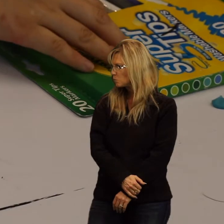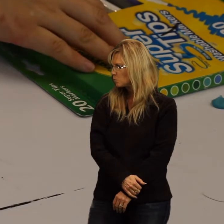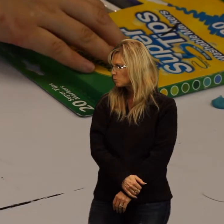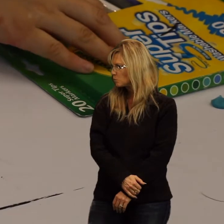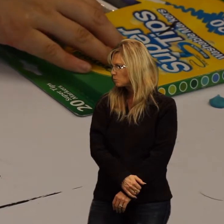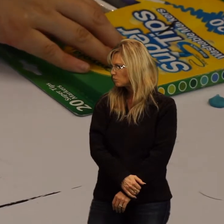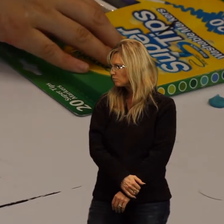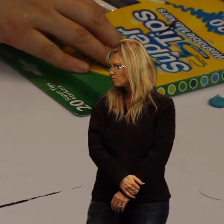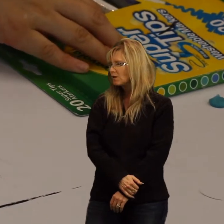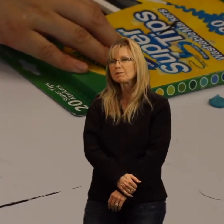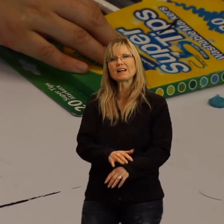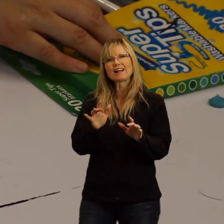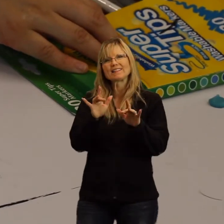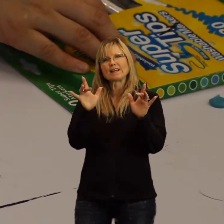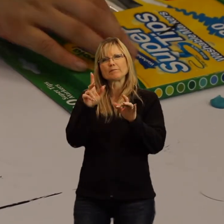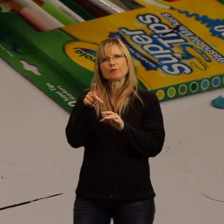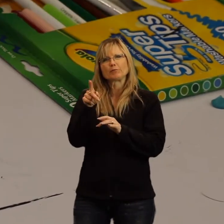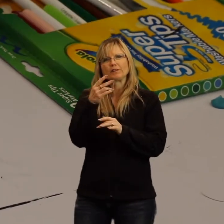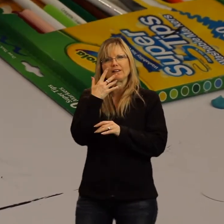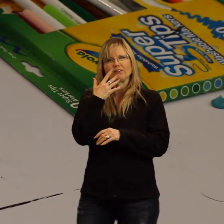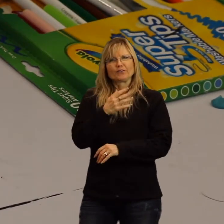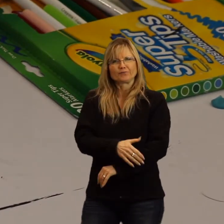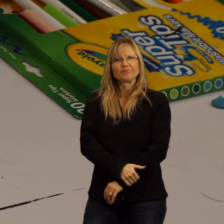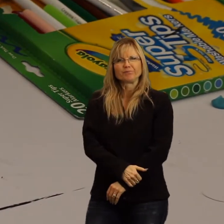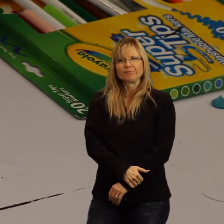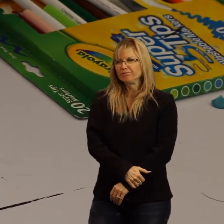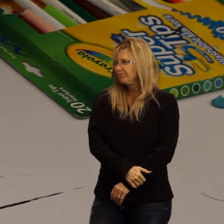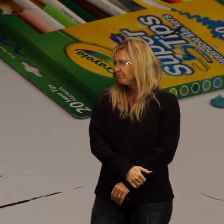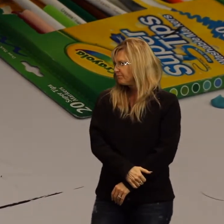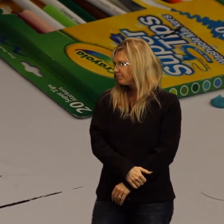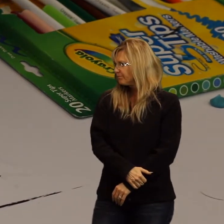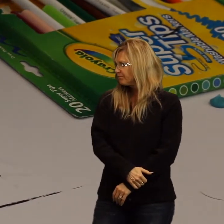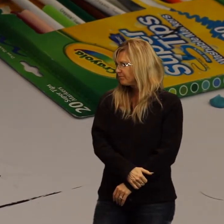Maybe like a light purple.